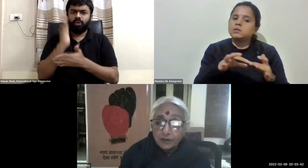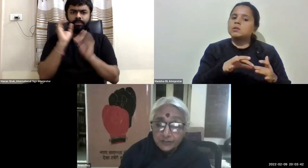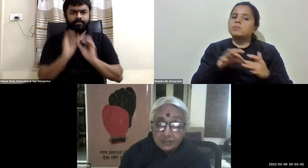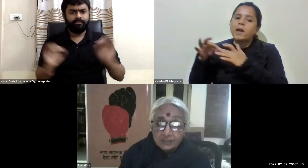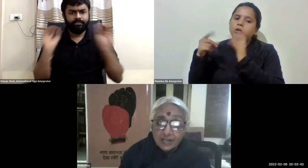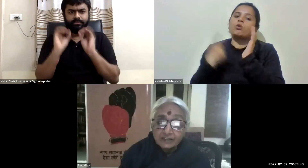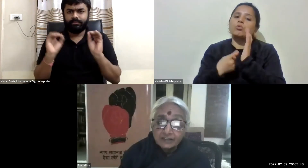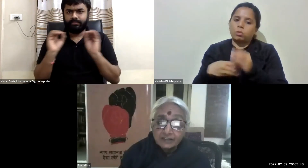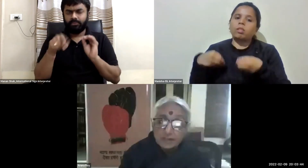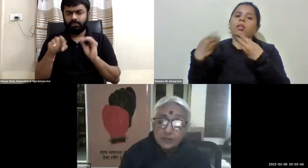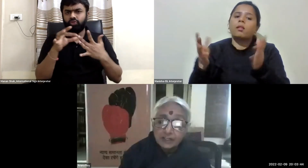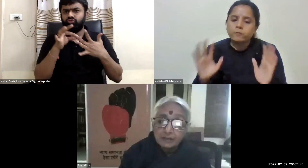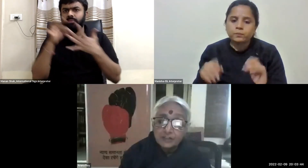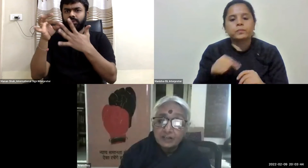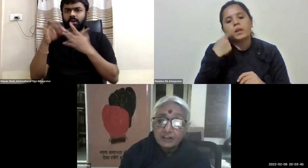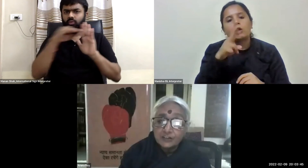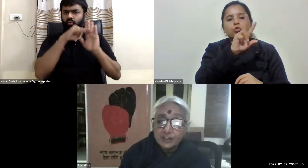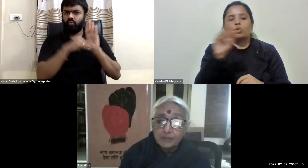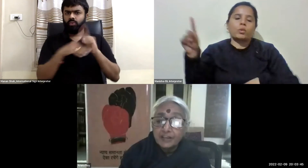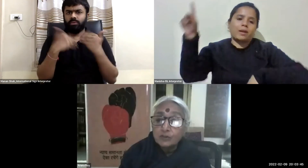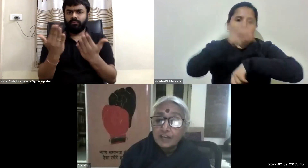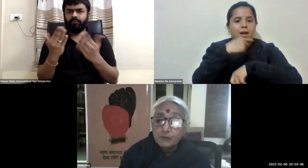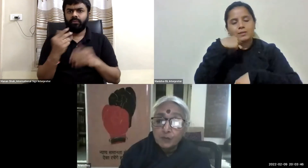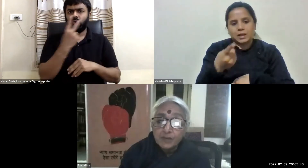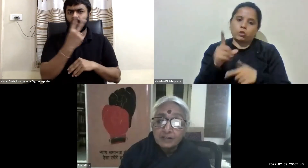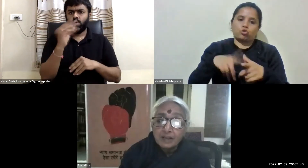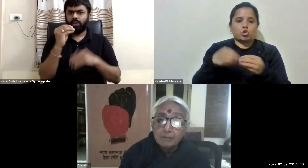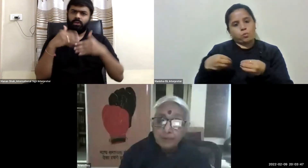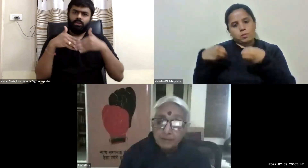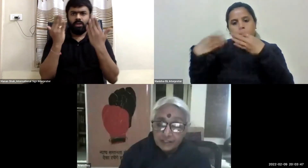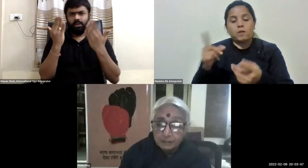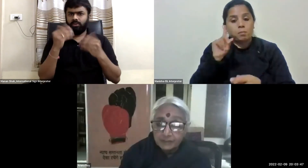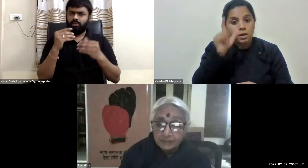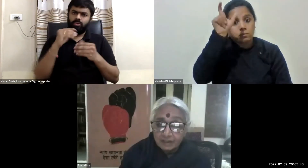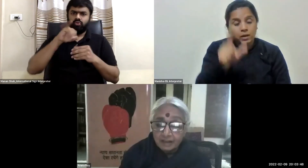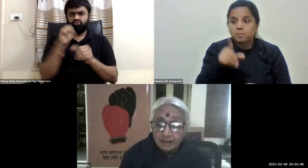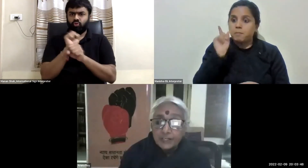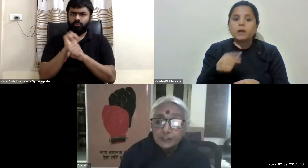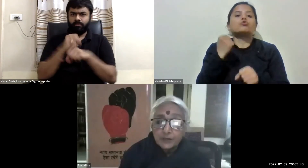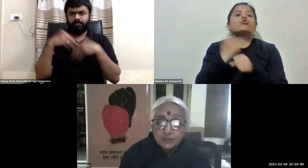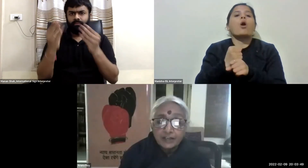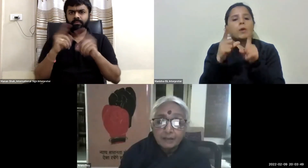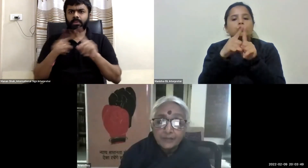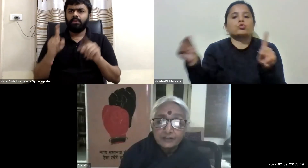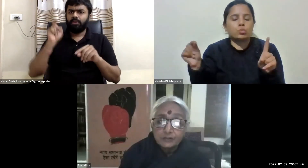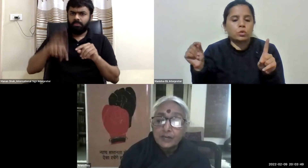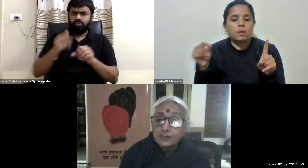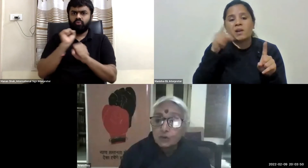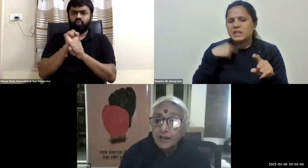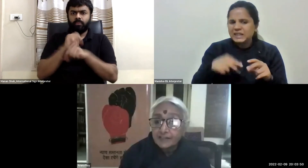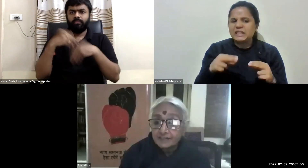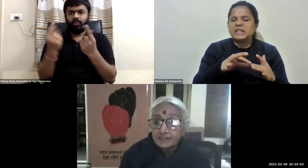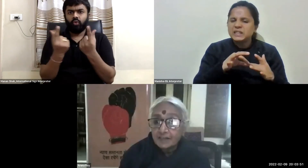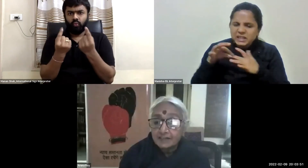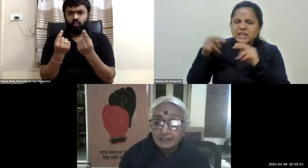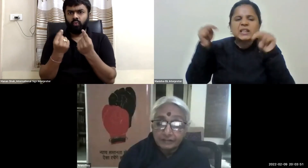For instance, like the 200 days work in MGNREGA, but they also have to be made implementable. We need special campaigns to